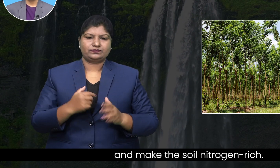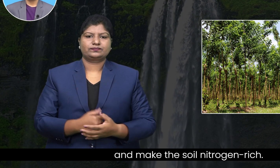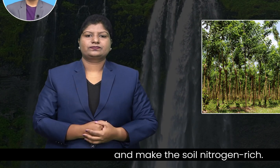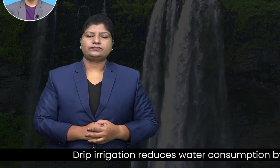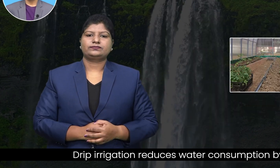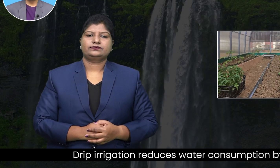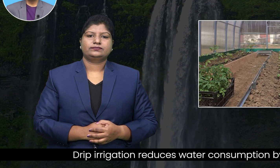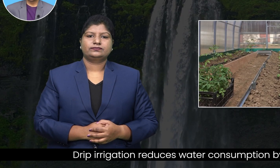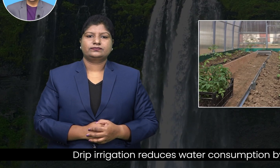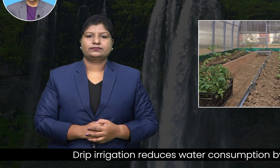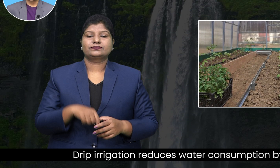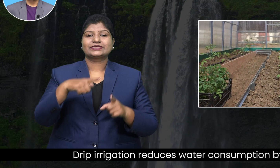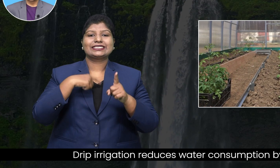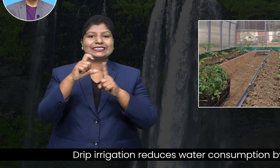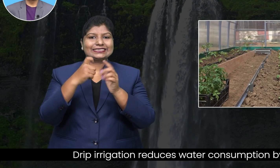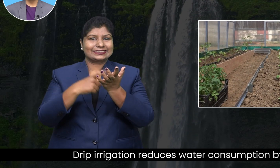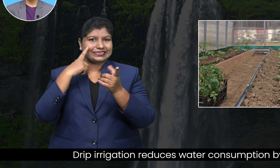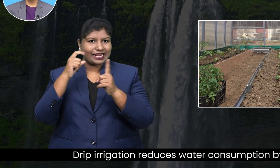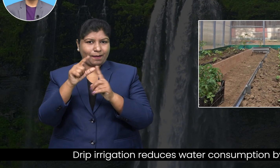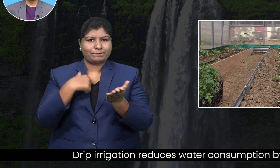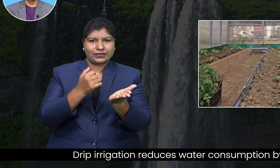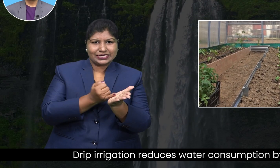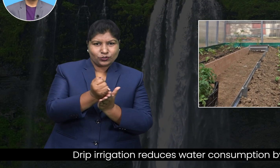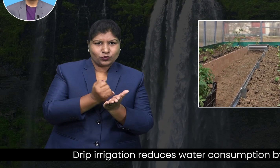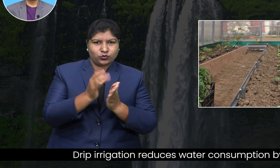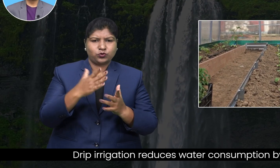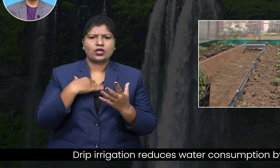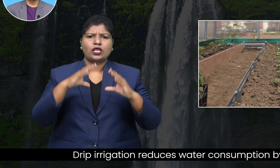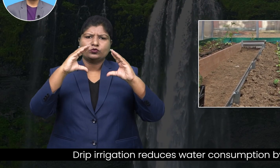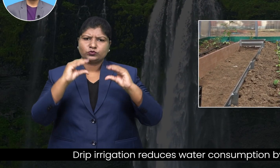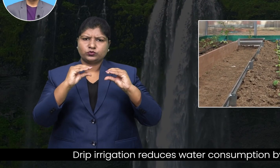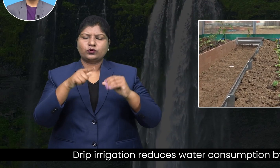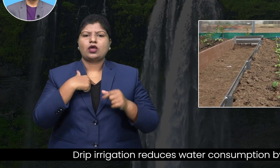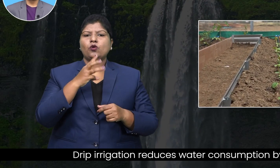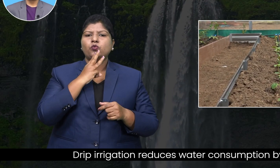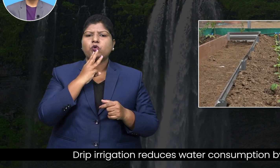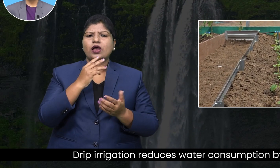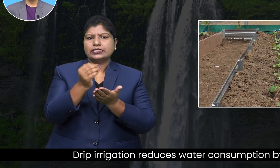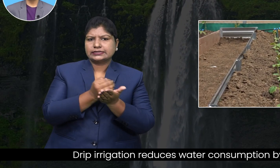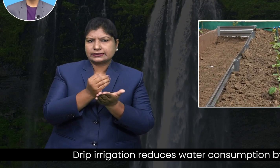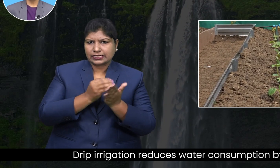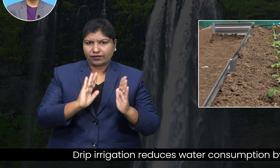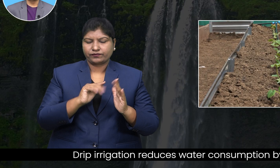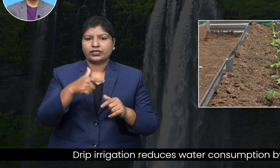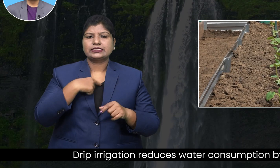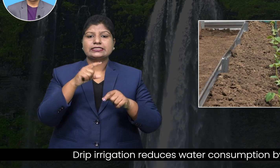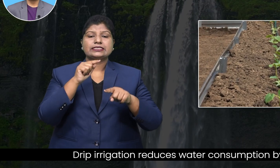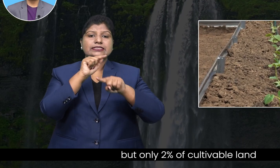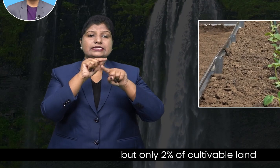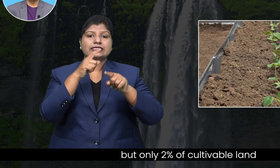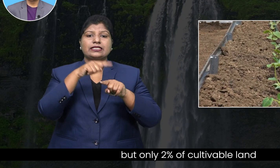Drip irrigation reduces water consumption by